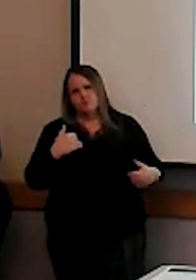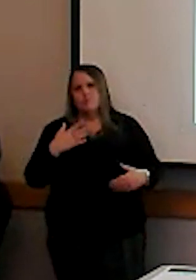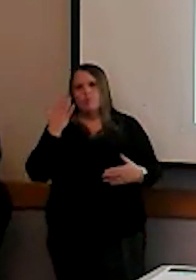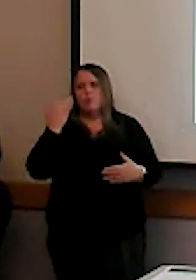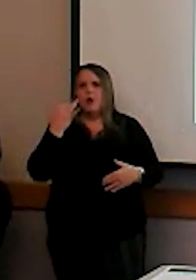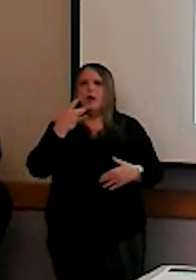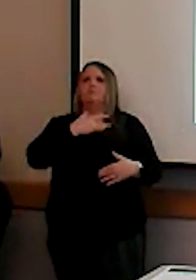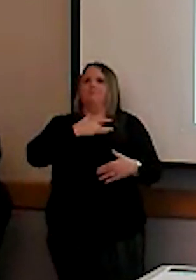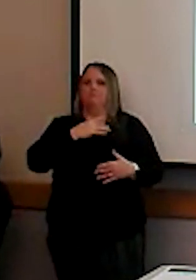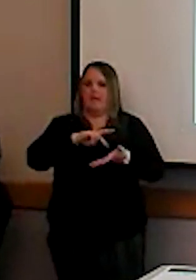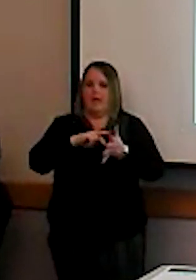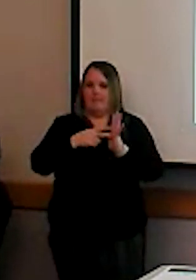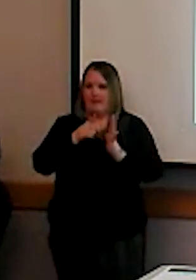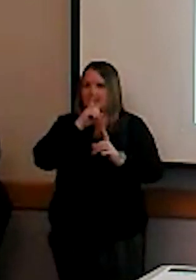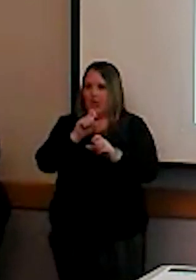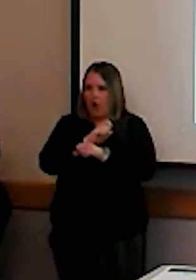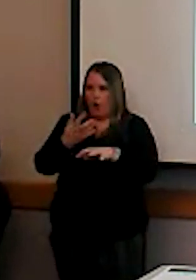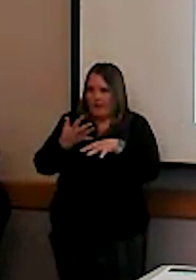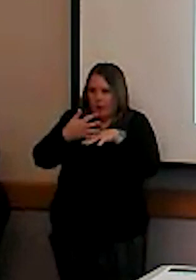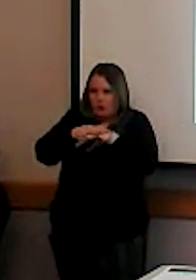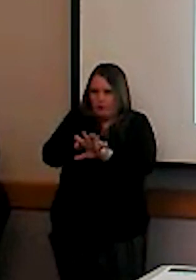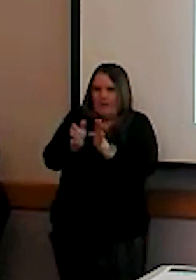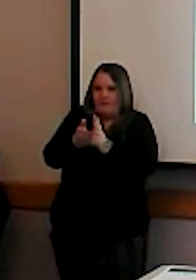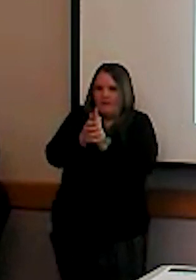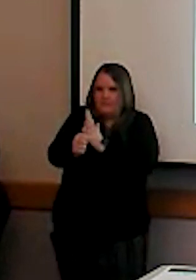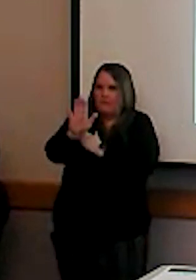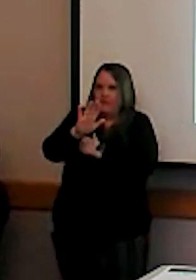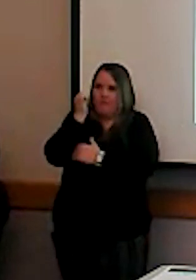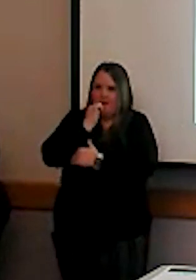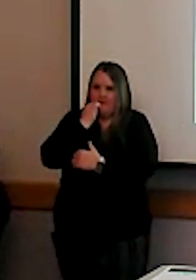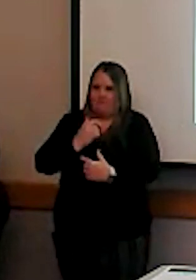it means that they really are integrating these skills into their lives.